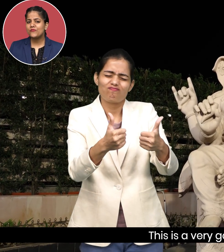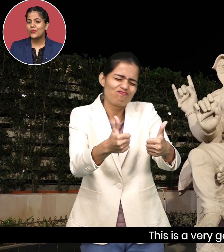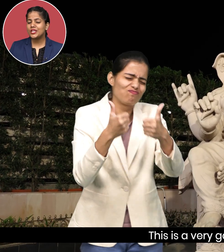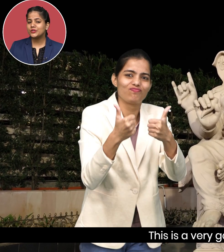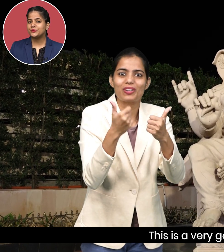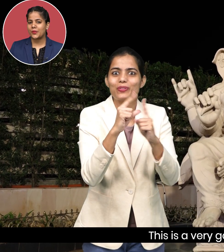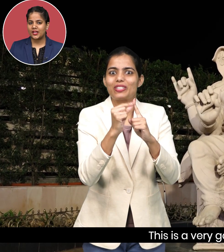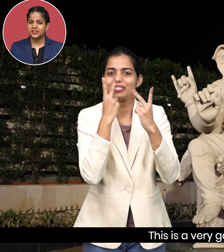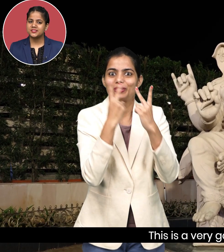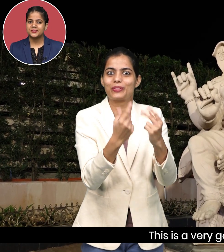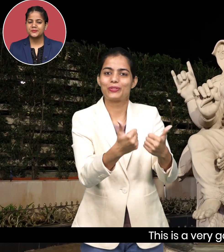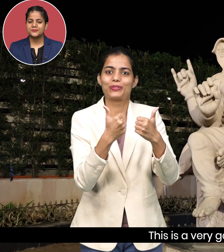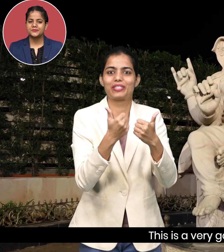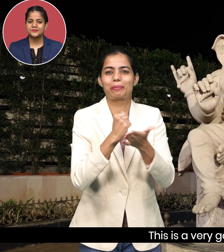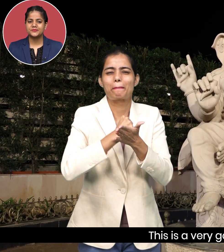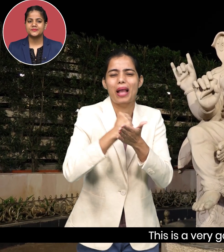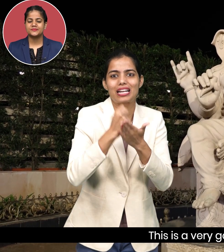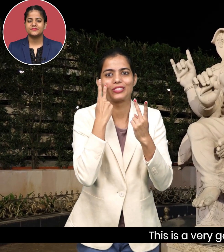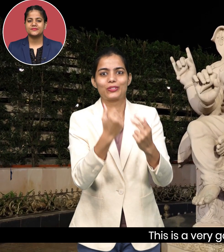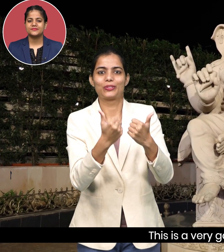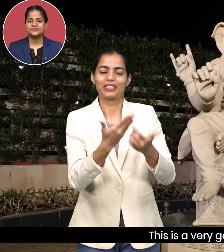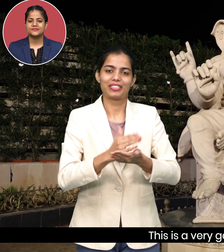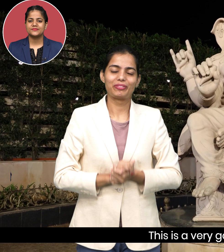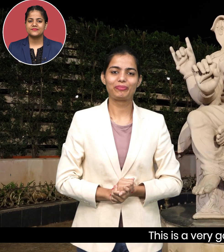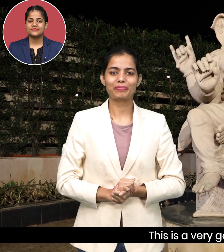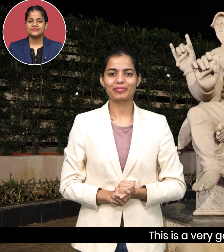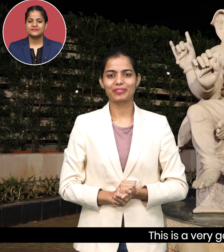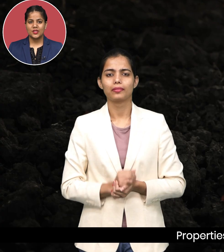This is a very good practice.